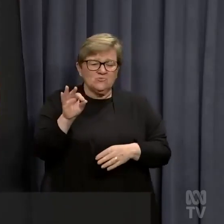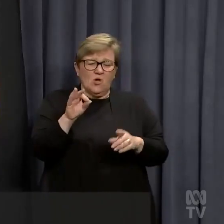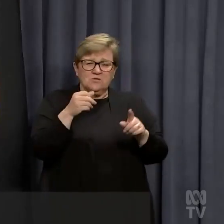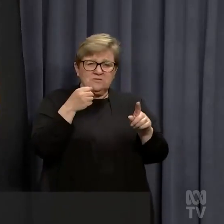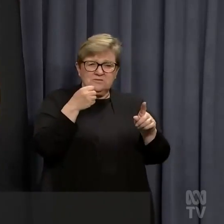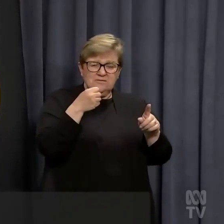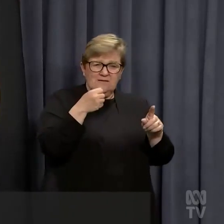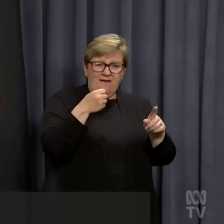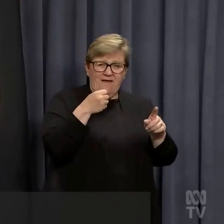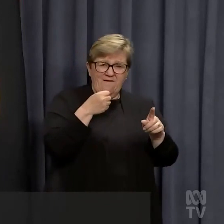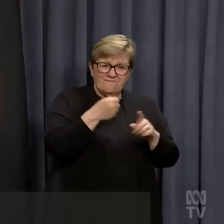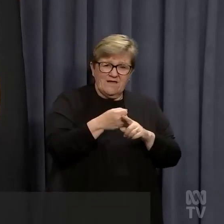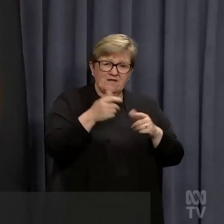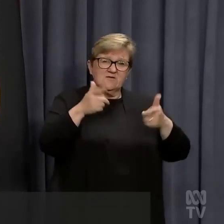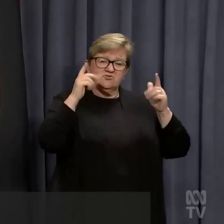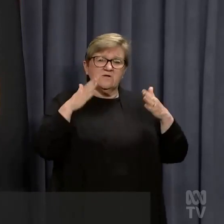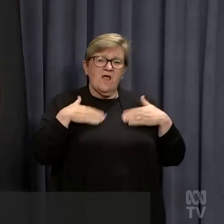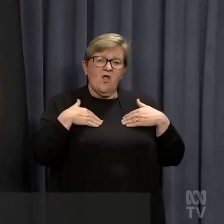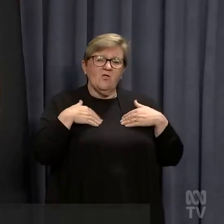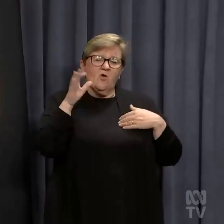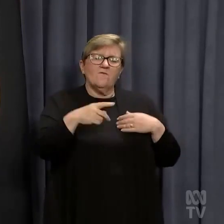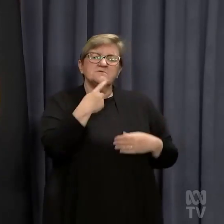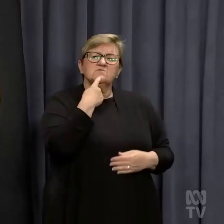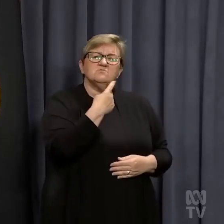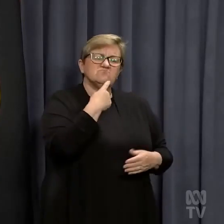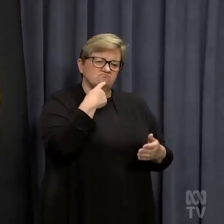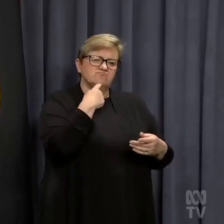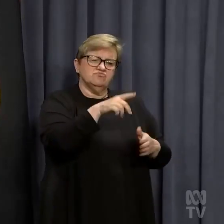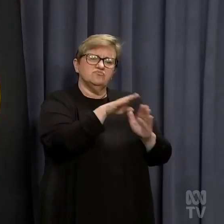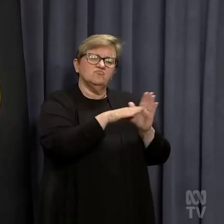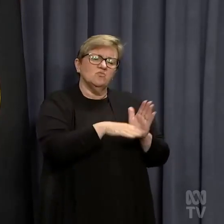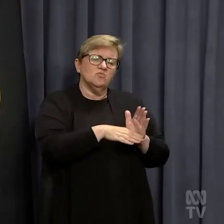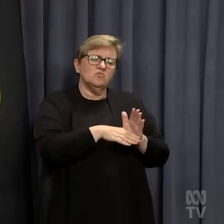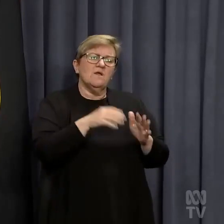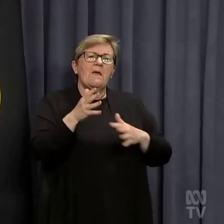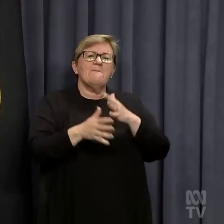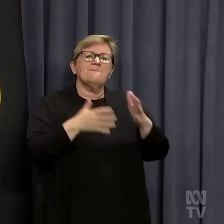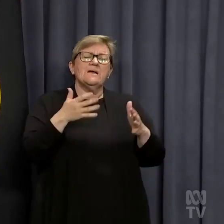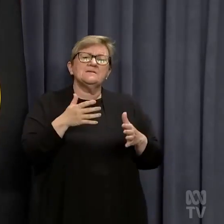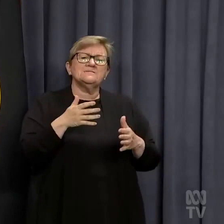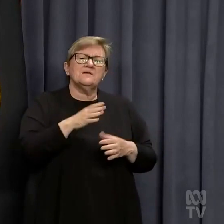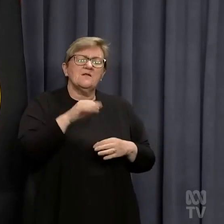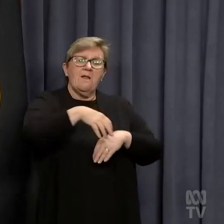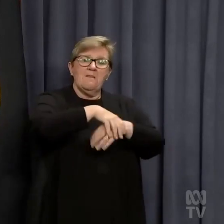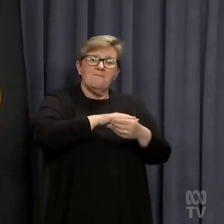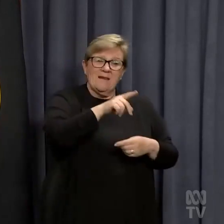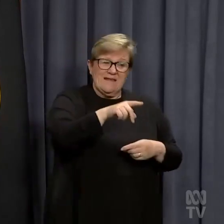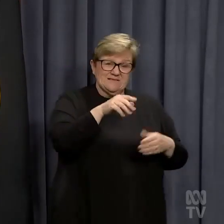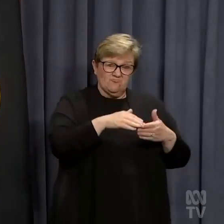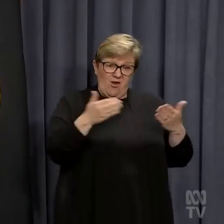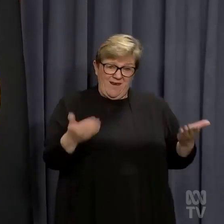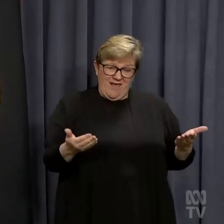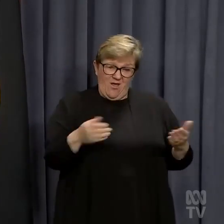the Chief Health Officer's order. So that means that none of these police officers, this